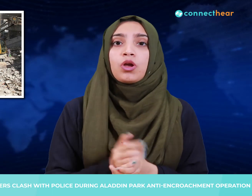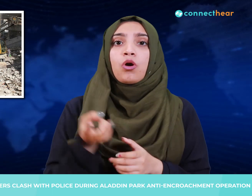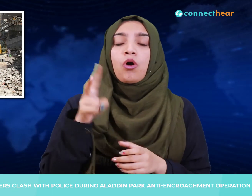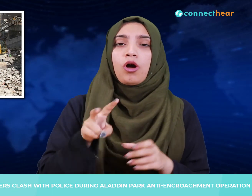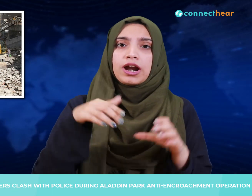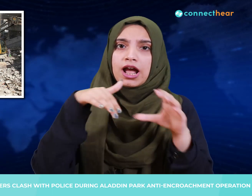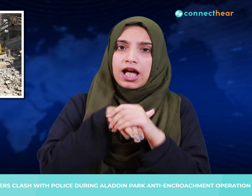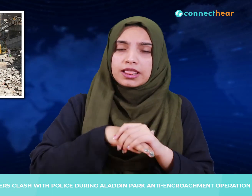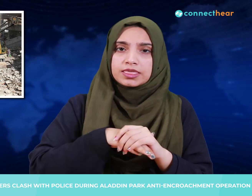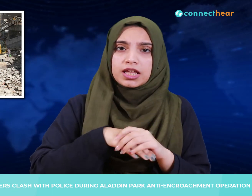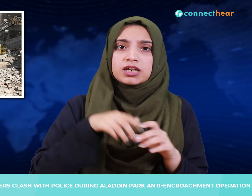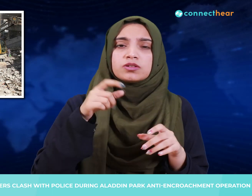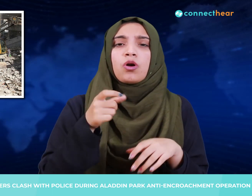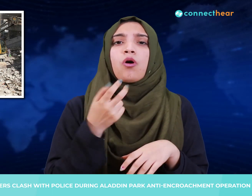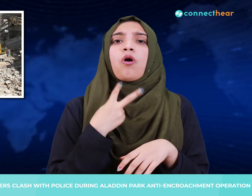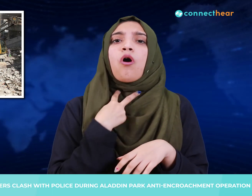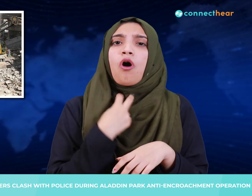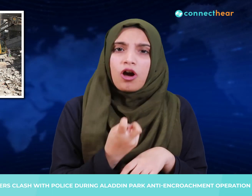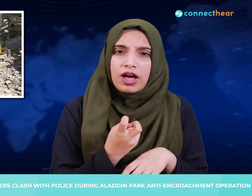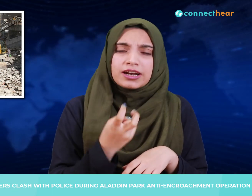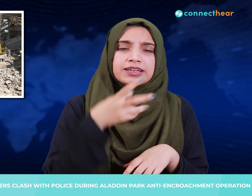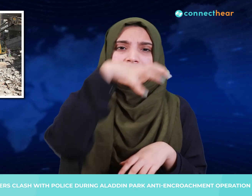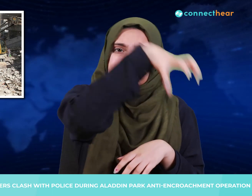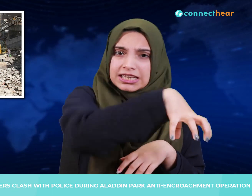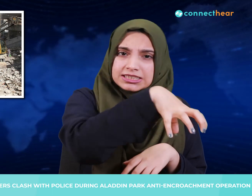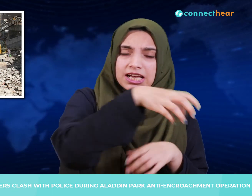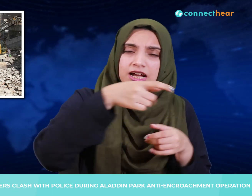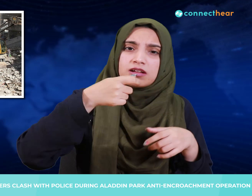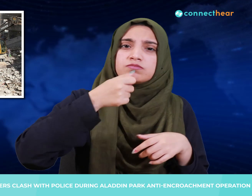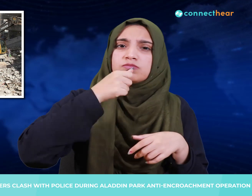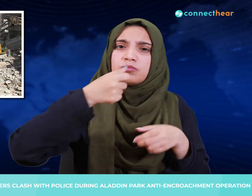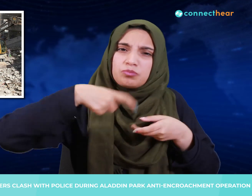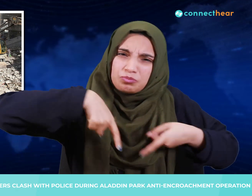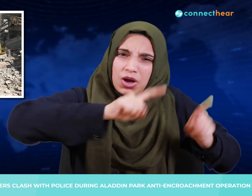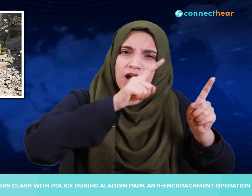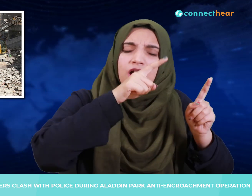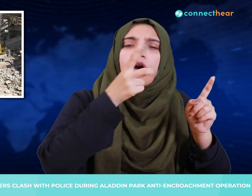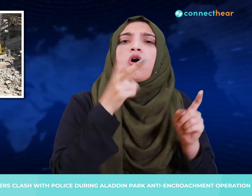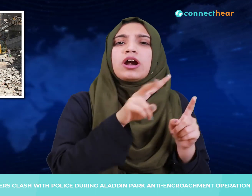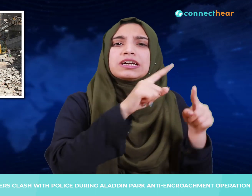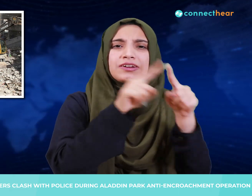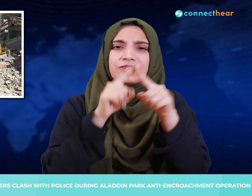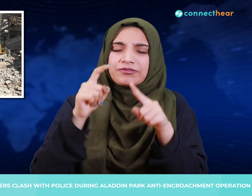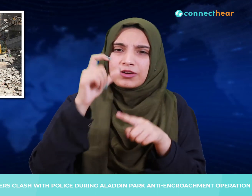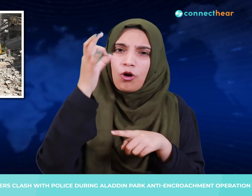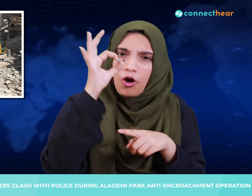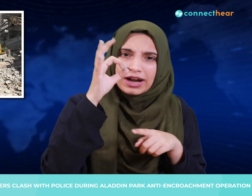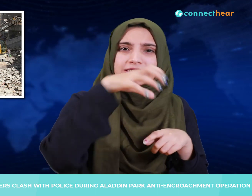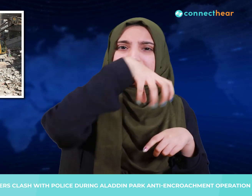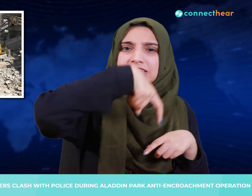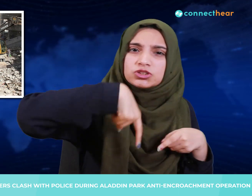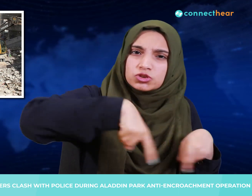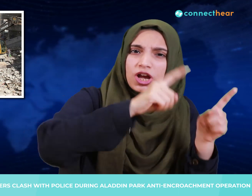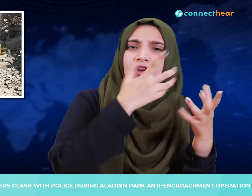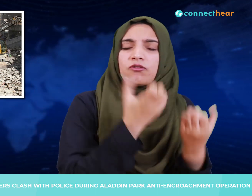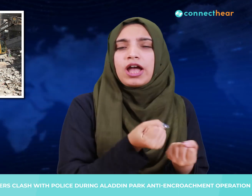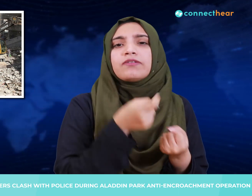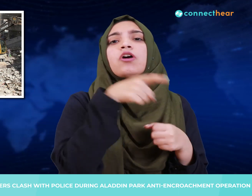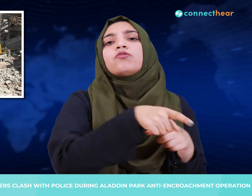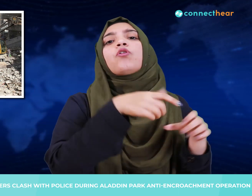Nalas anti-encroachment operation protested outside the court premises and demanded a house for a